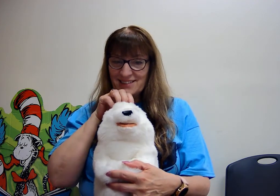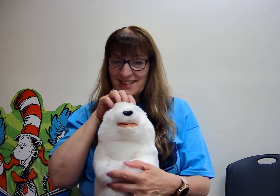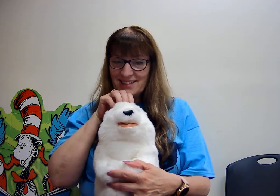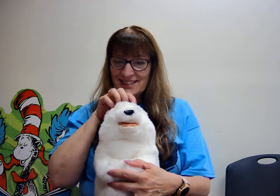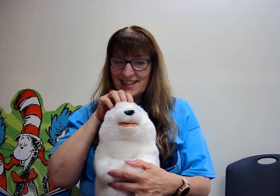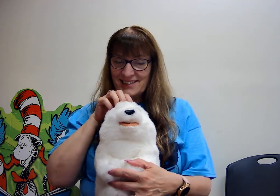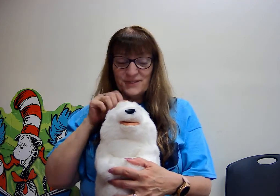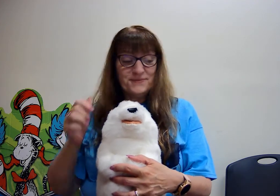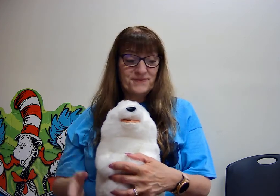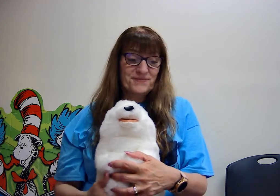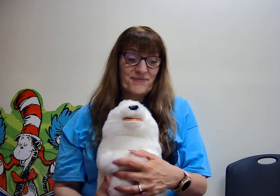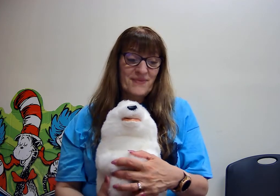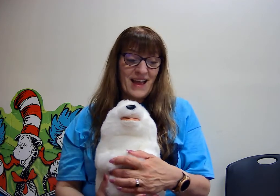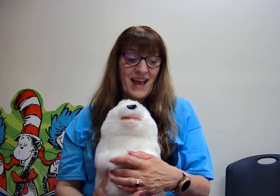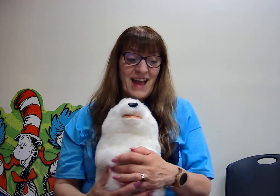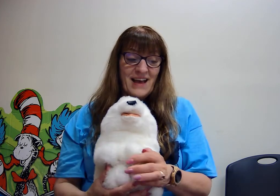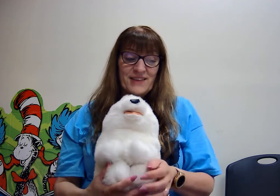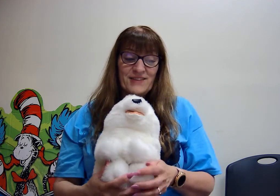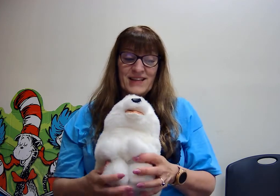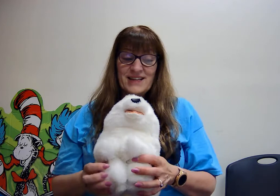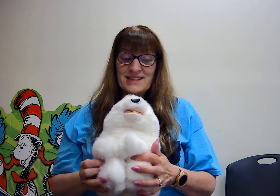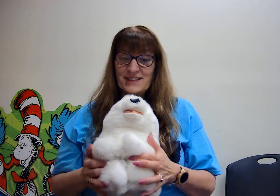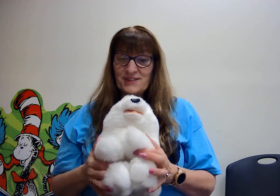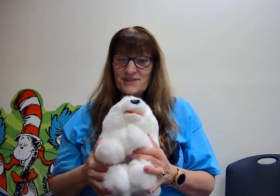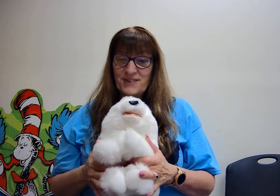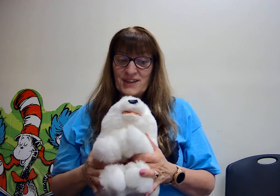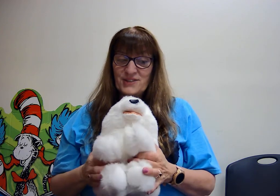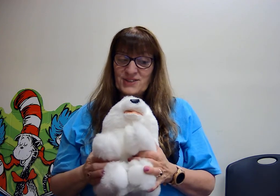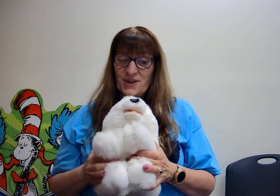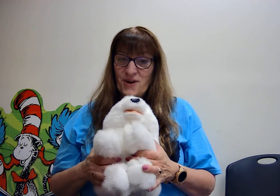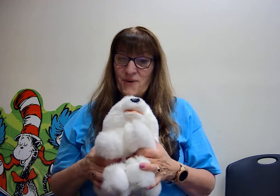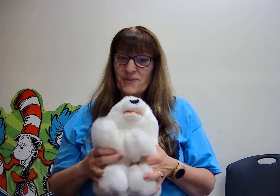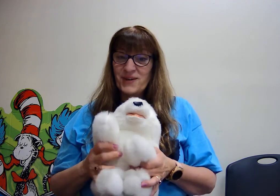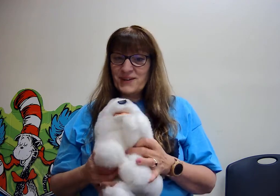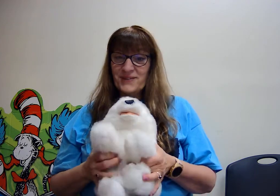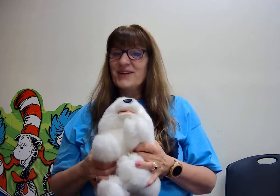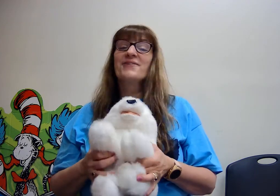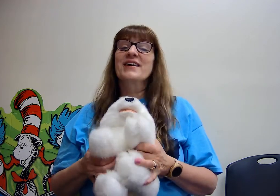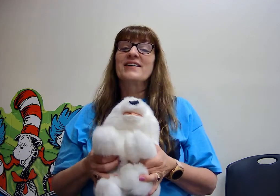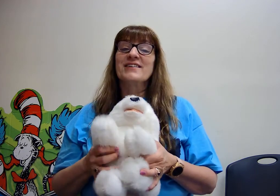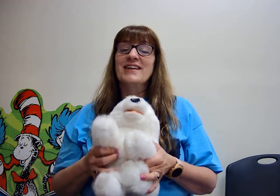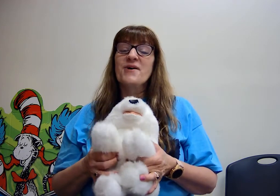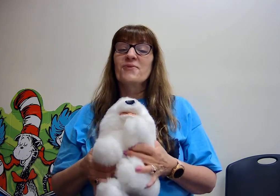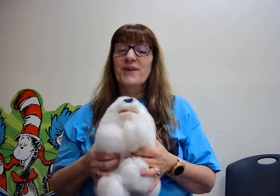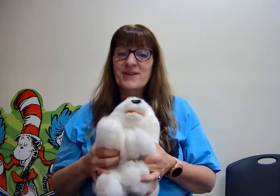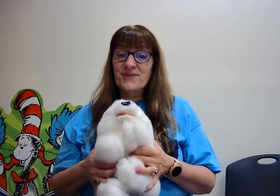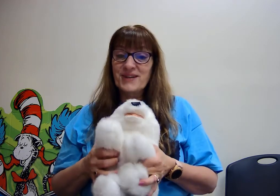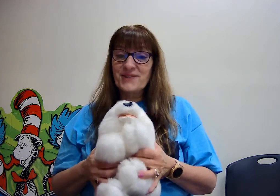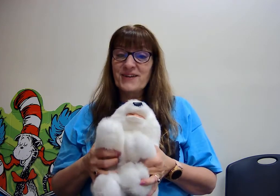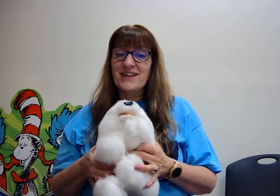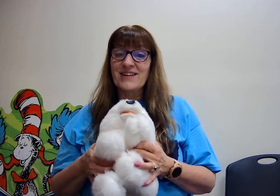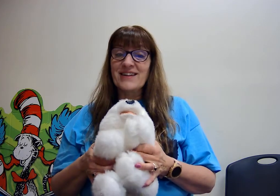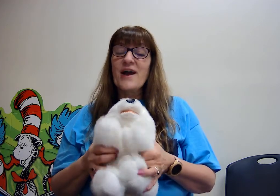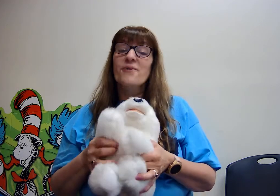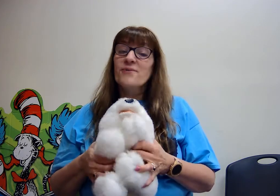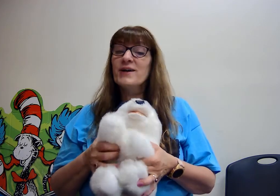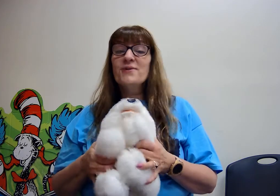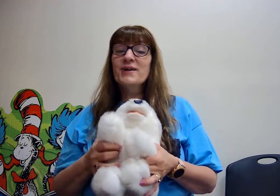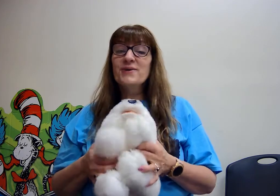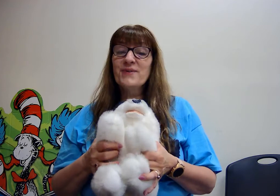tickle, tickle. These little fingers go wiggle, wiggle, wiggle, wiggle, wiggle, wiggle, wiggle, wiggle,